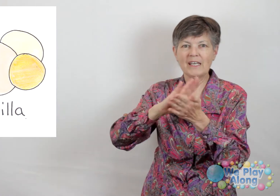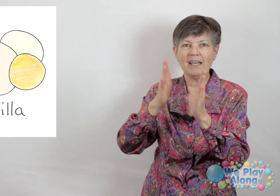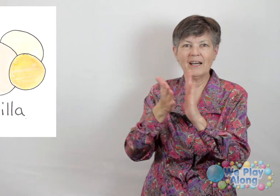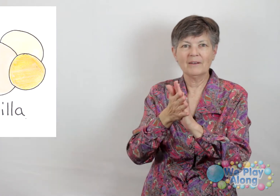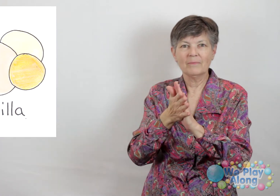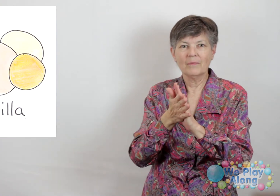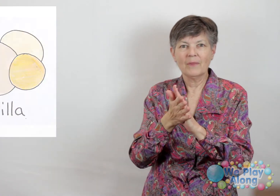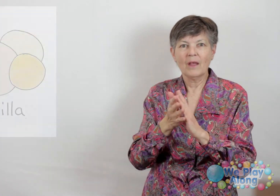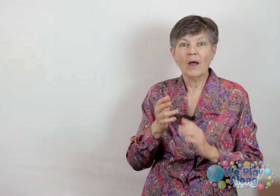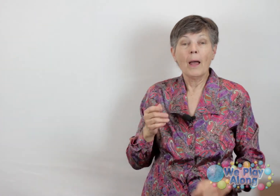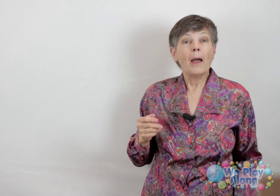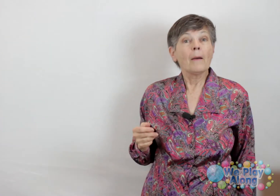tortilla.